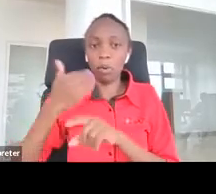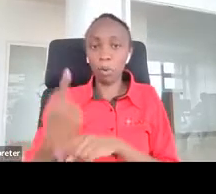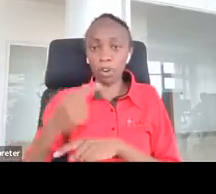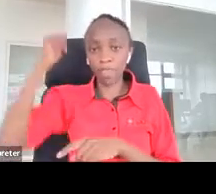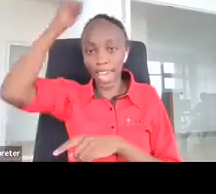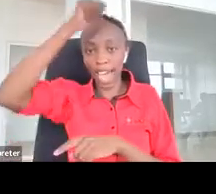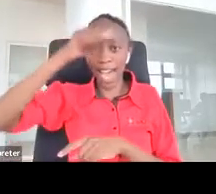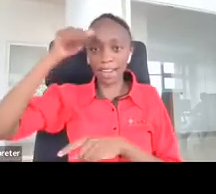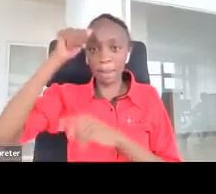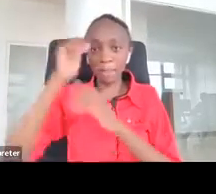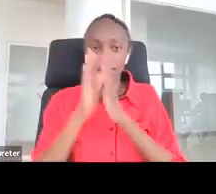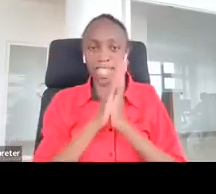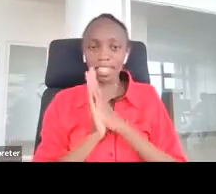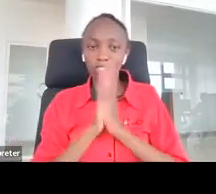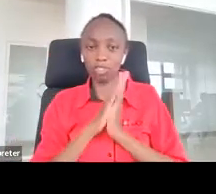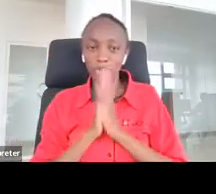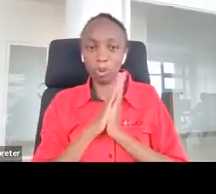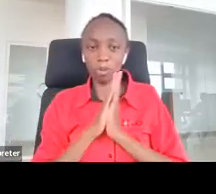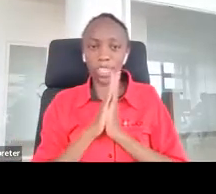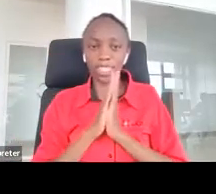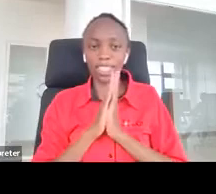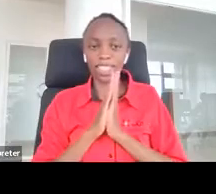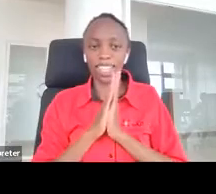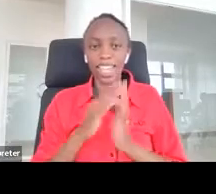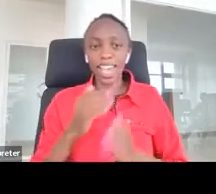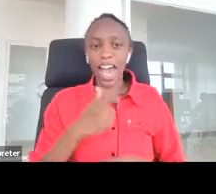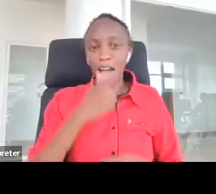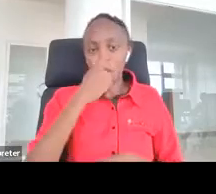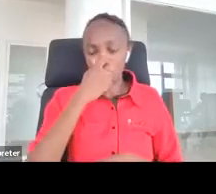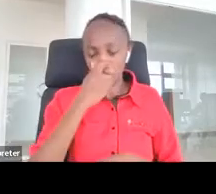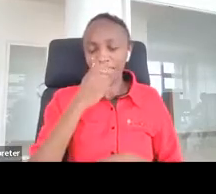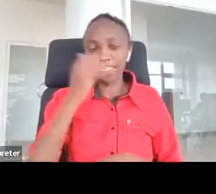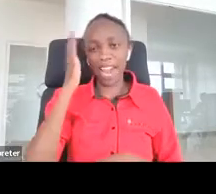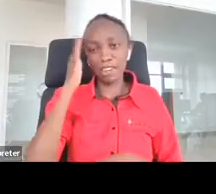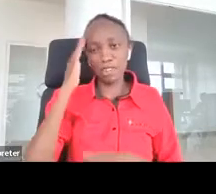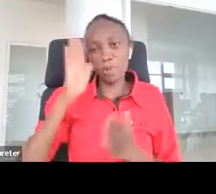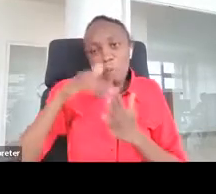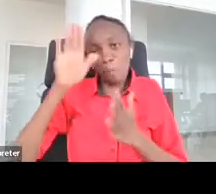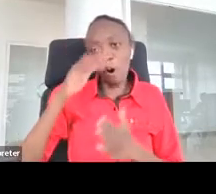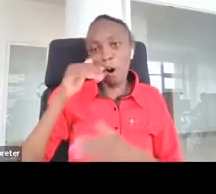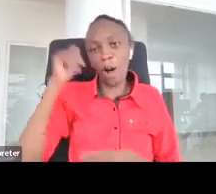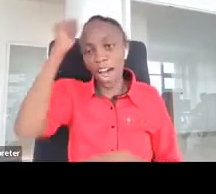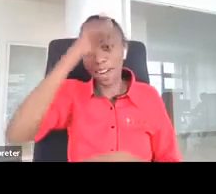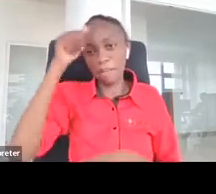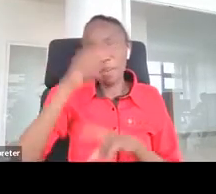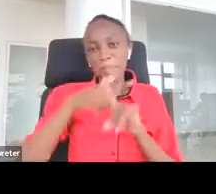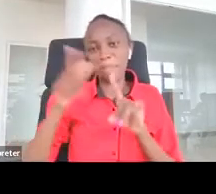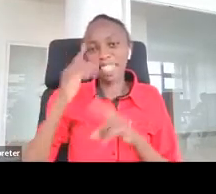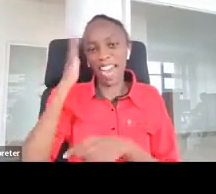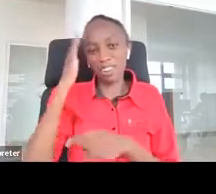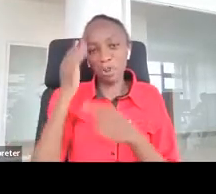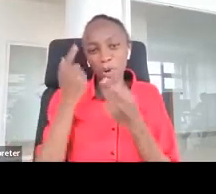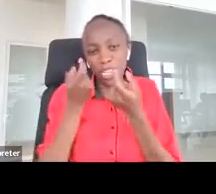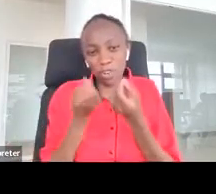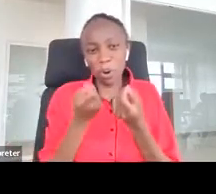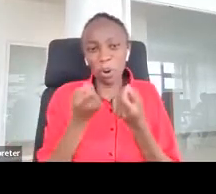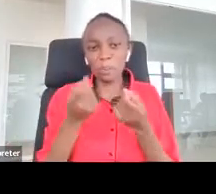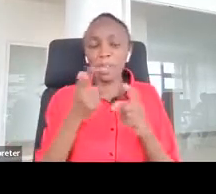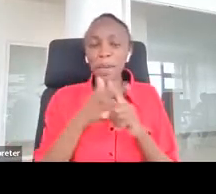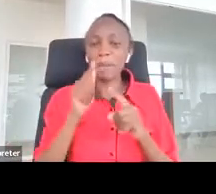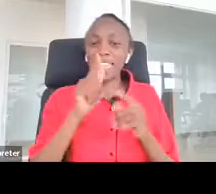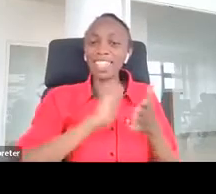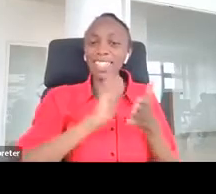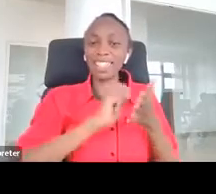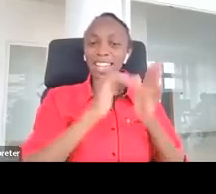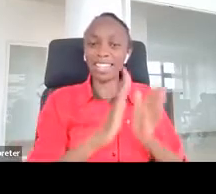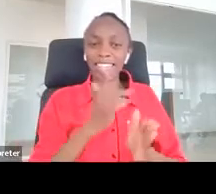and I wish I had more Arabic than I do. I have only very little. But this writer said,